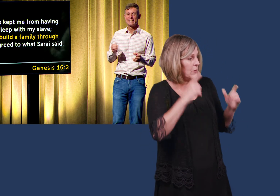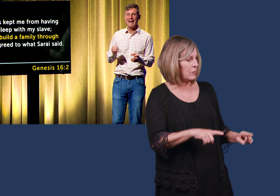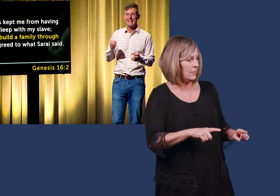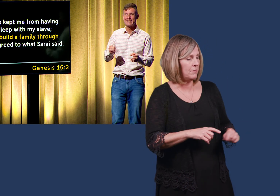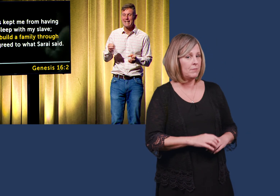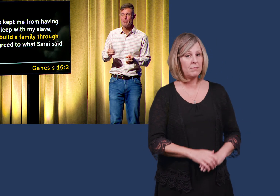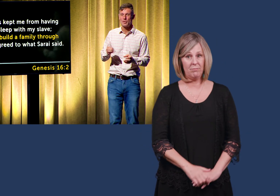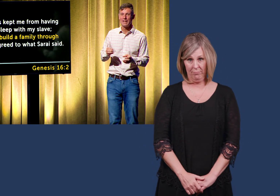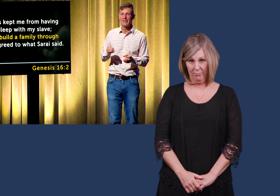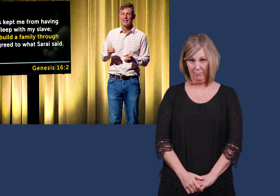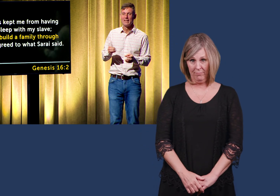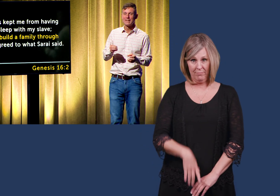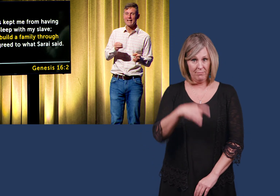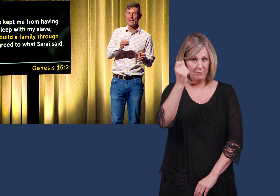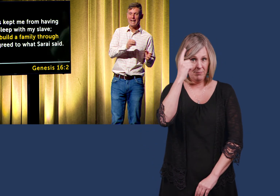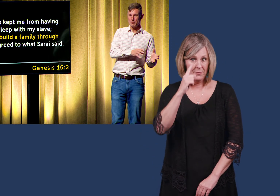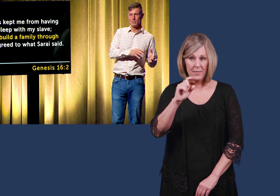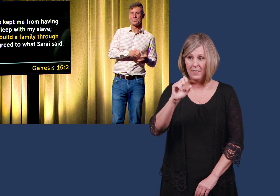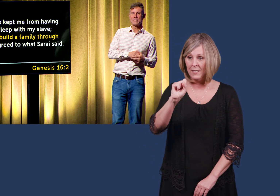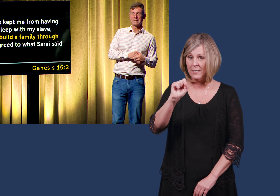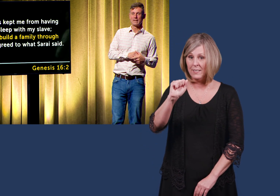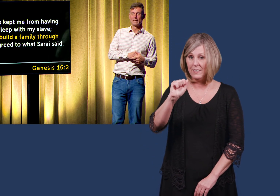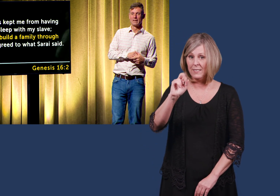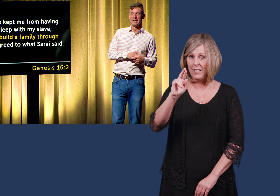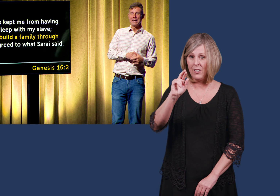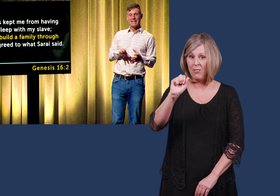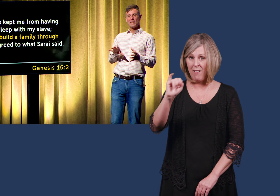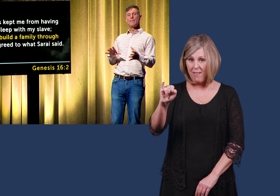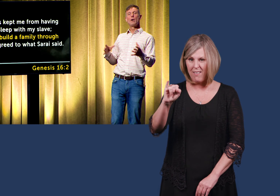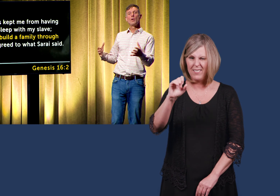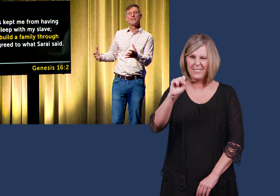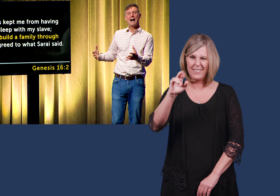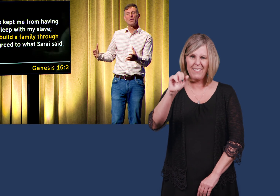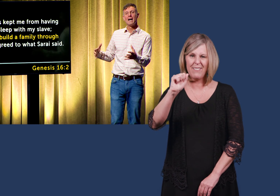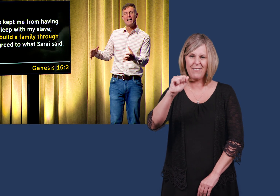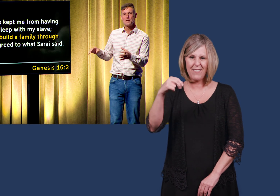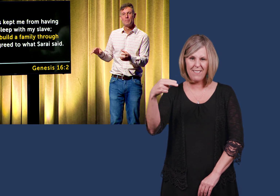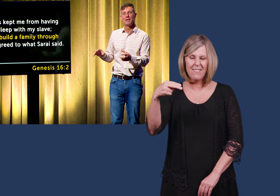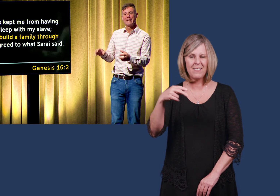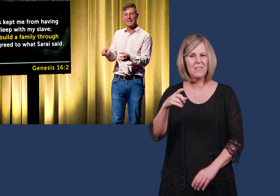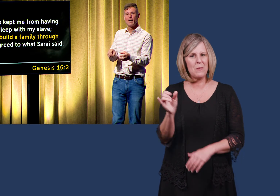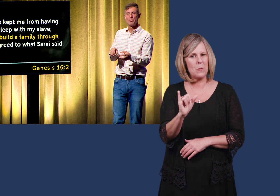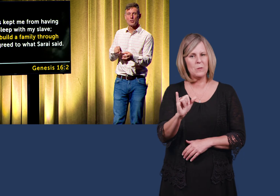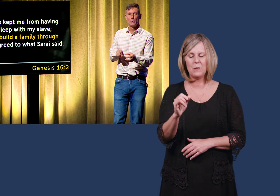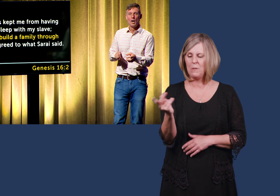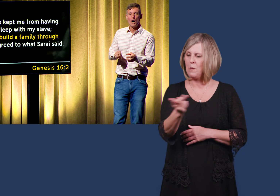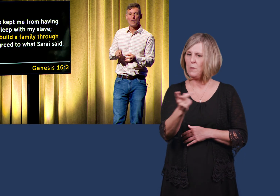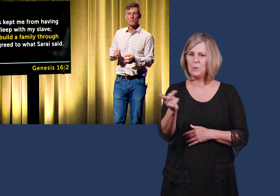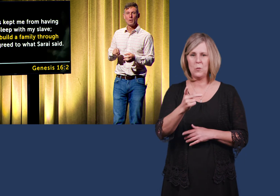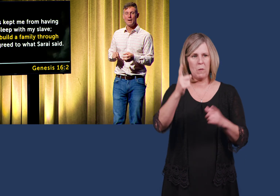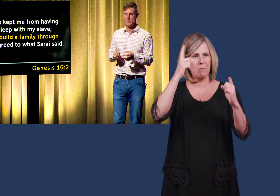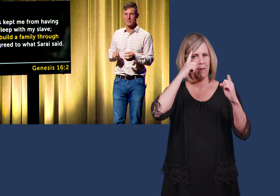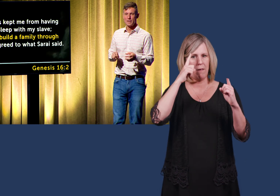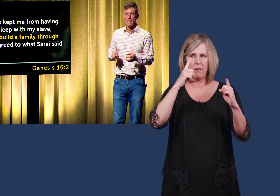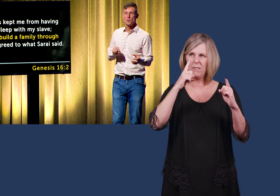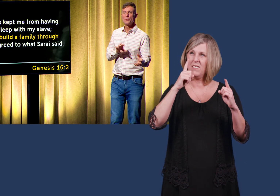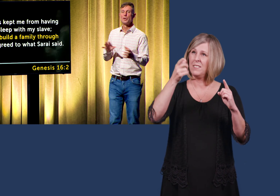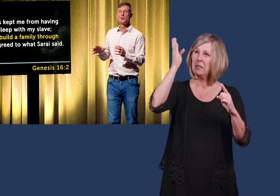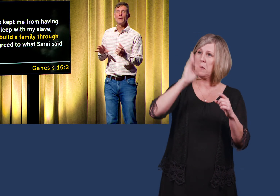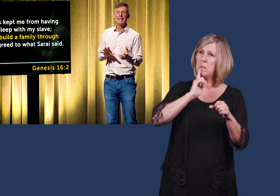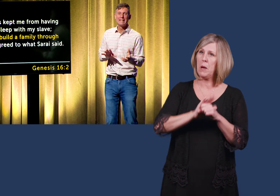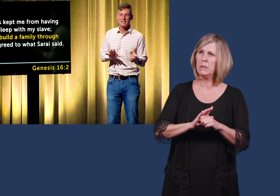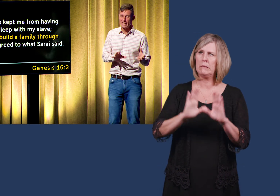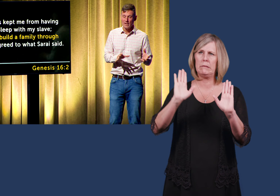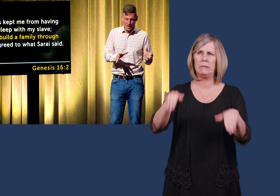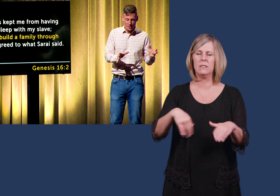the exact same thing that Abram was thinking, in that they both doubt God's ability to come through on his promise. So what